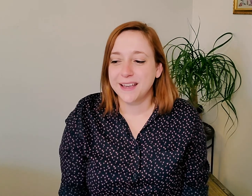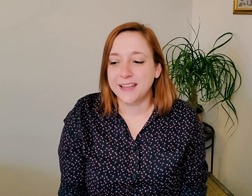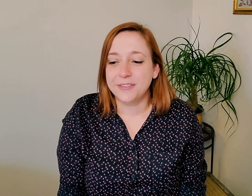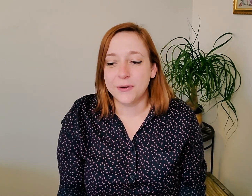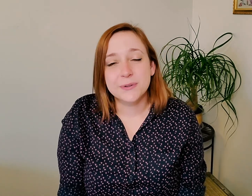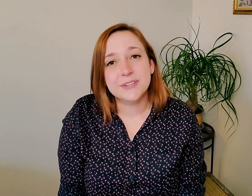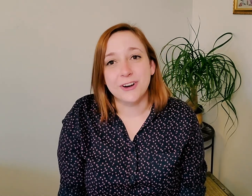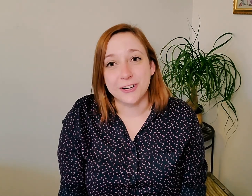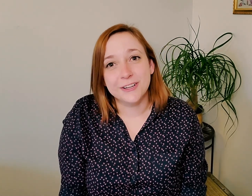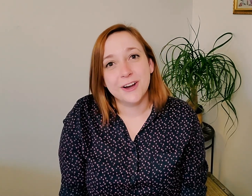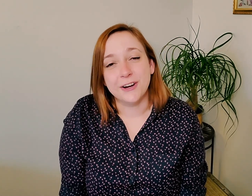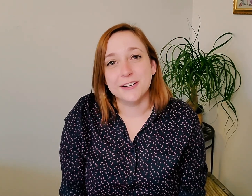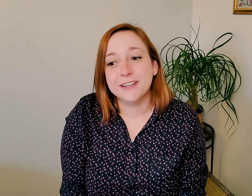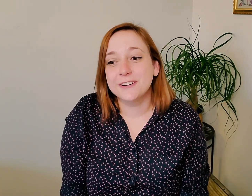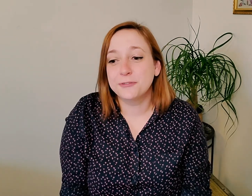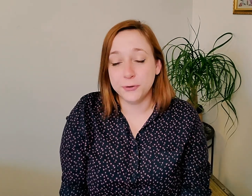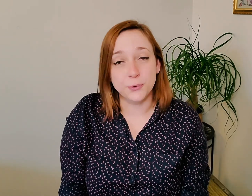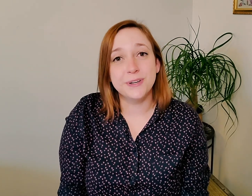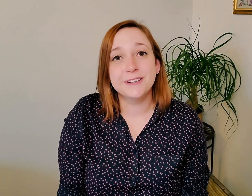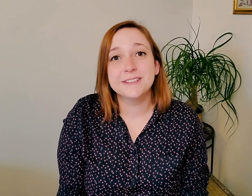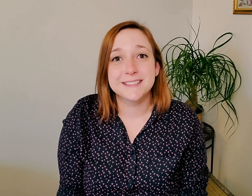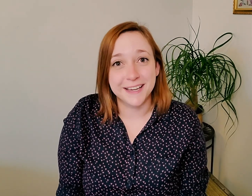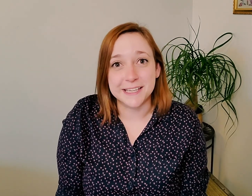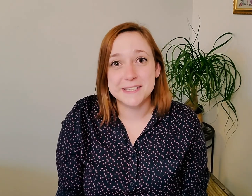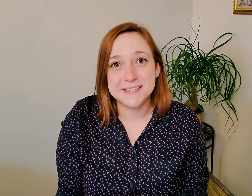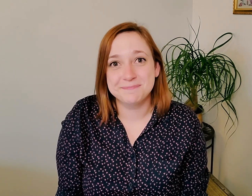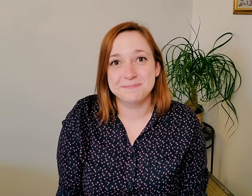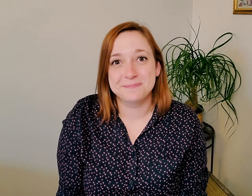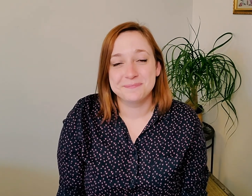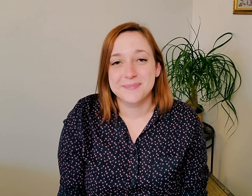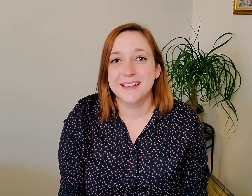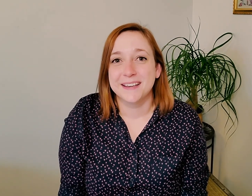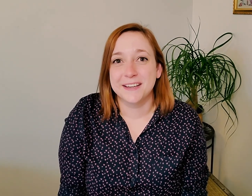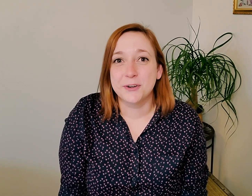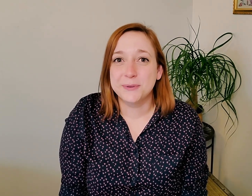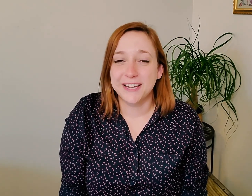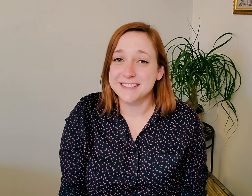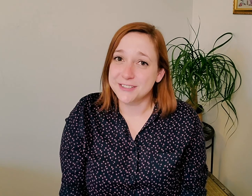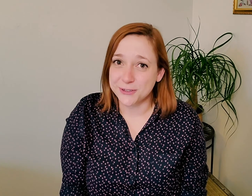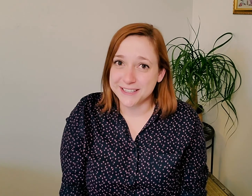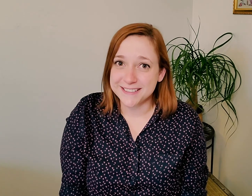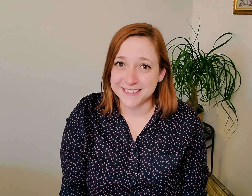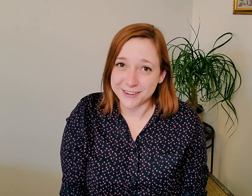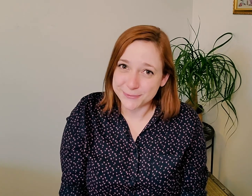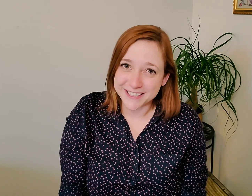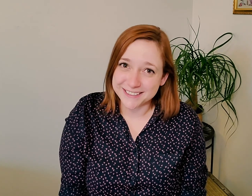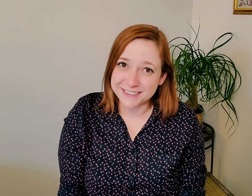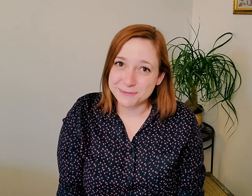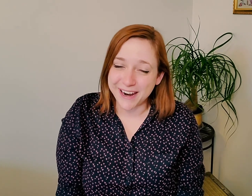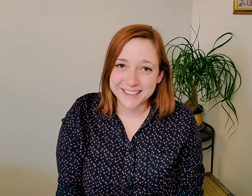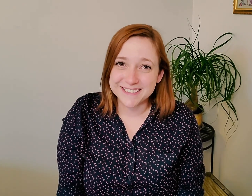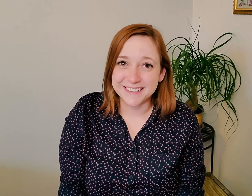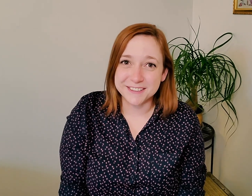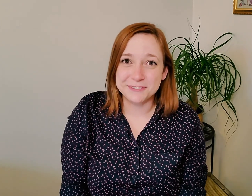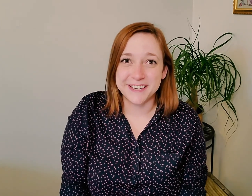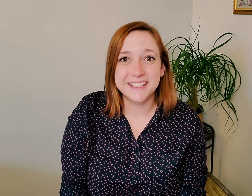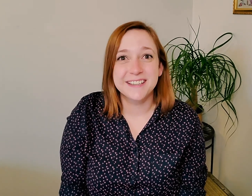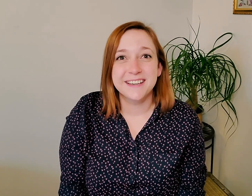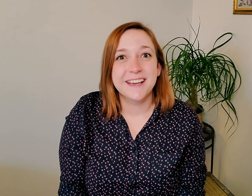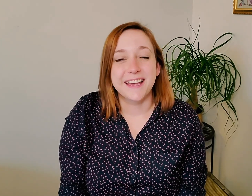And those are our food signs. I hope you guys enjoyed this, and I hope you get to practice a little bit. And